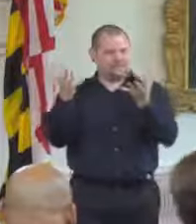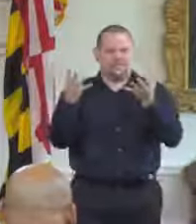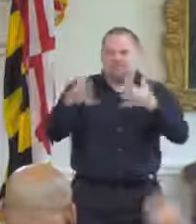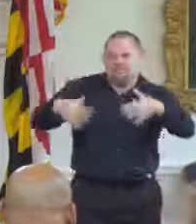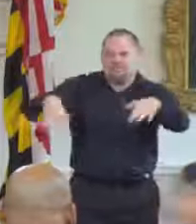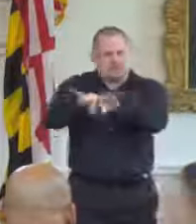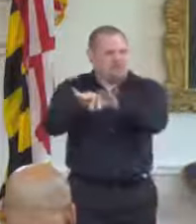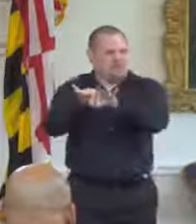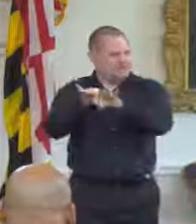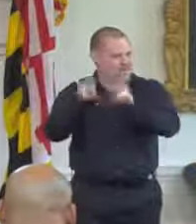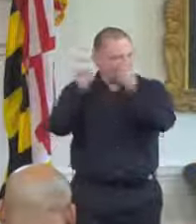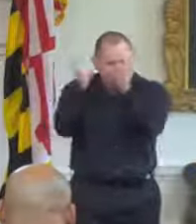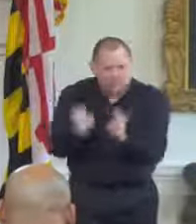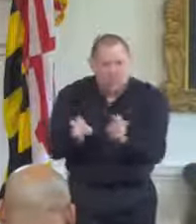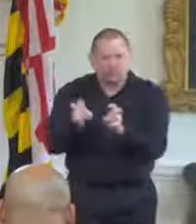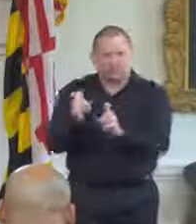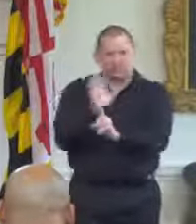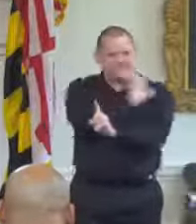for him.